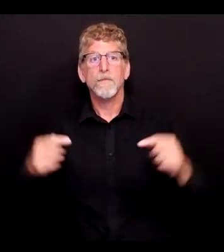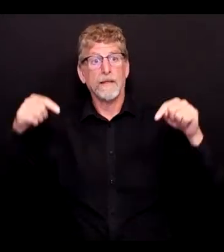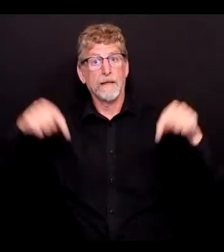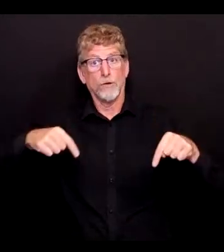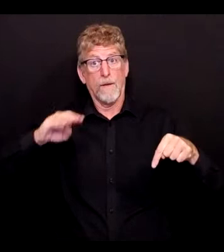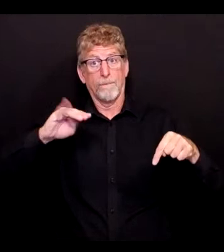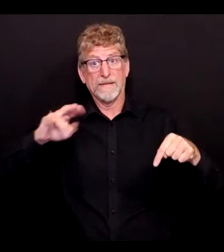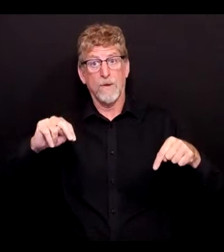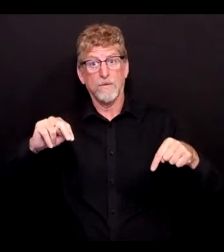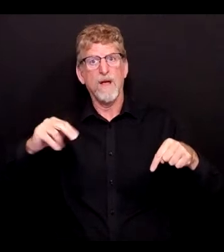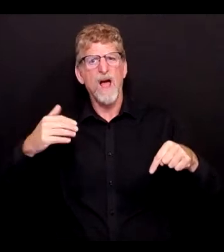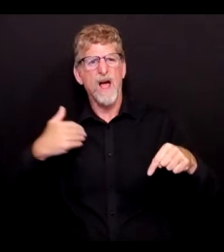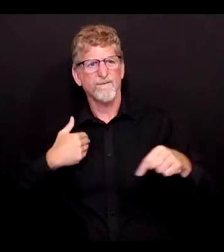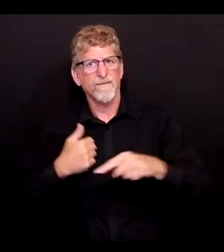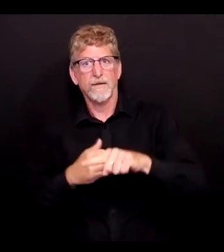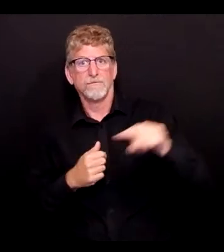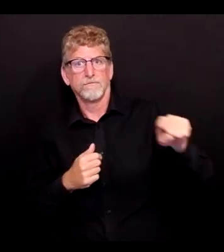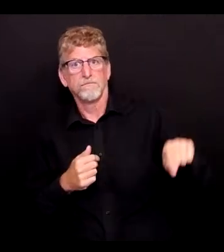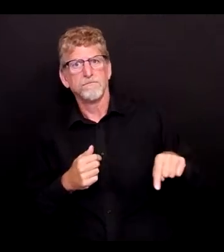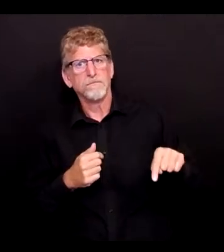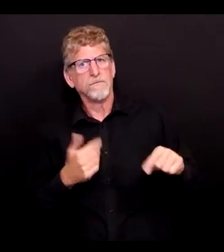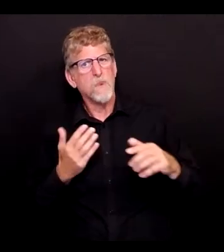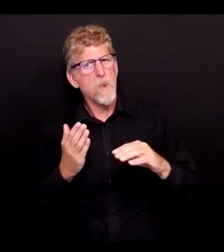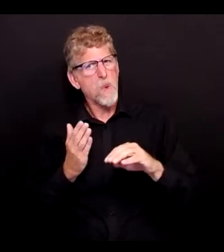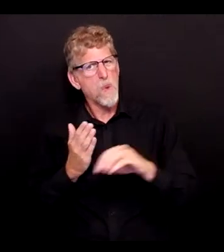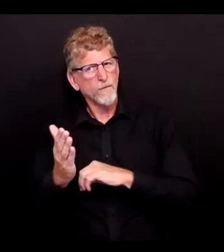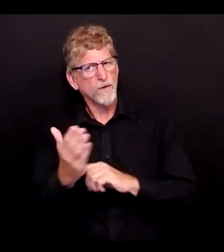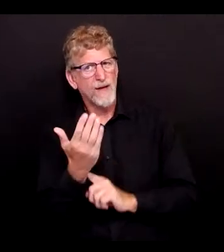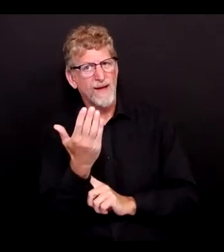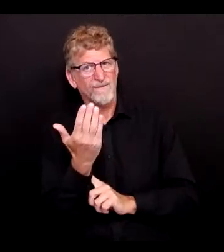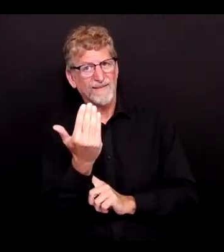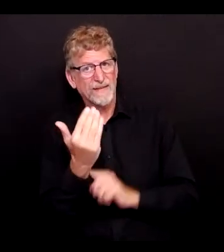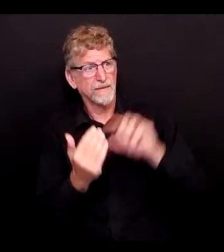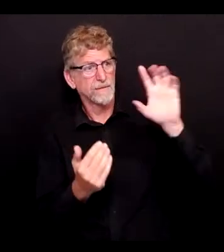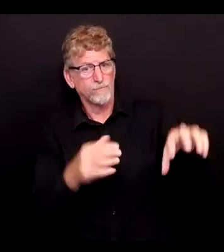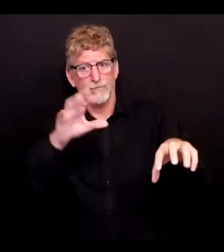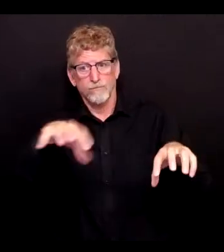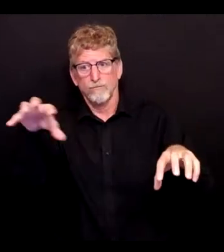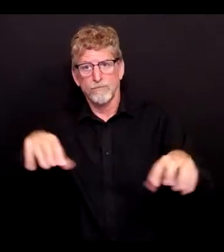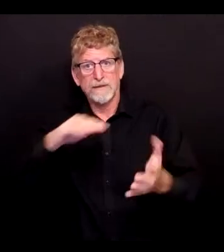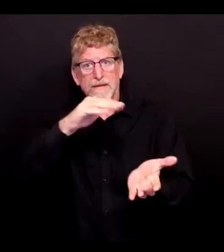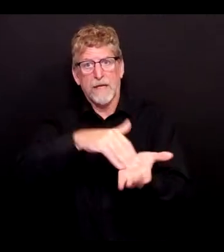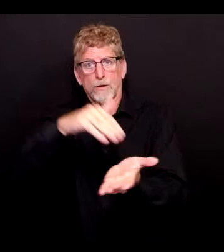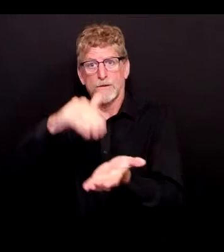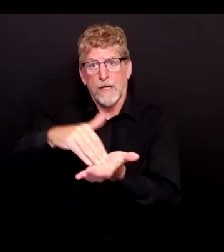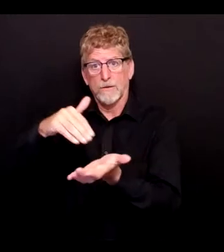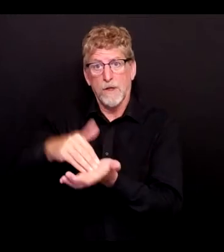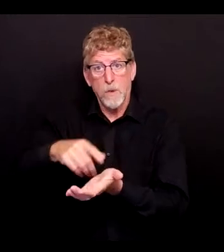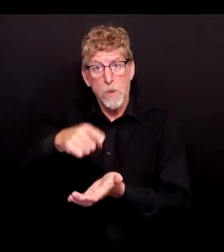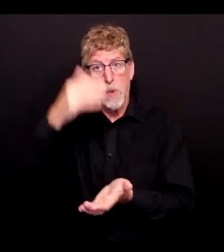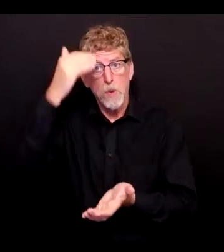15 countries. As you may know, Ramadan is approaching quickly, and the scholars and the